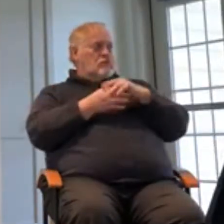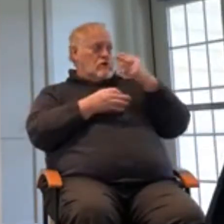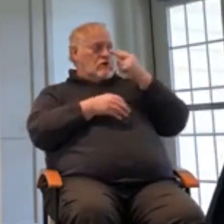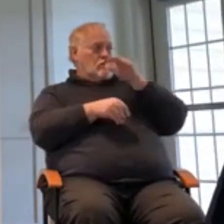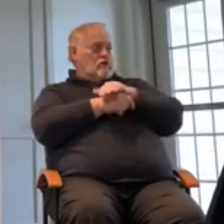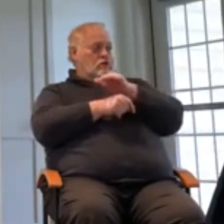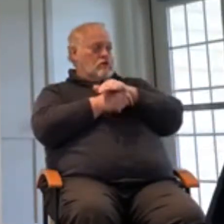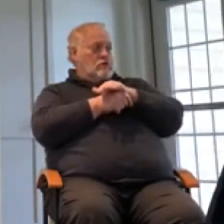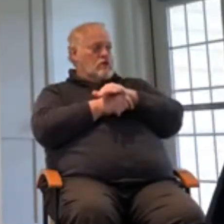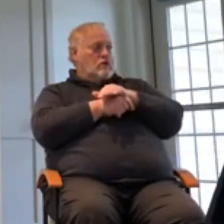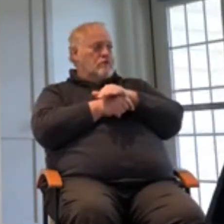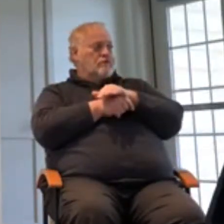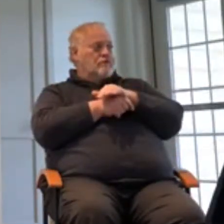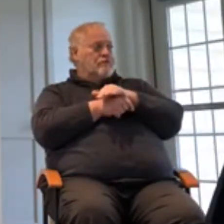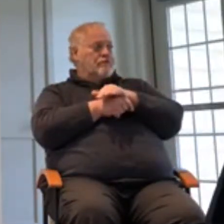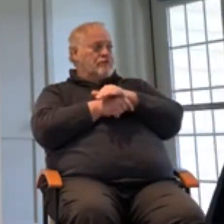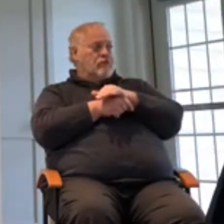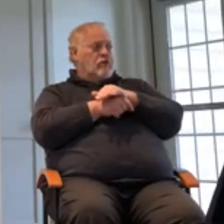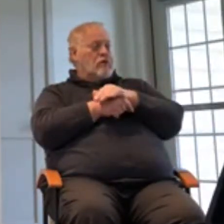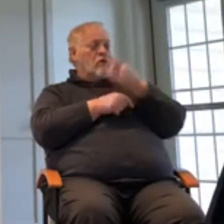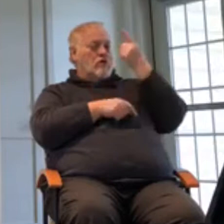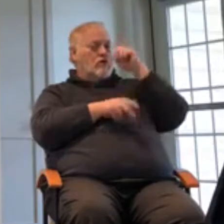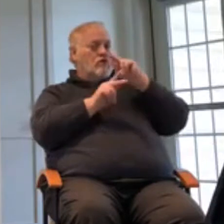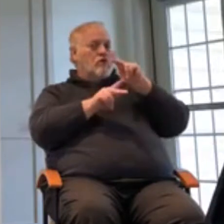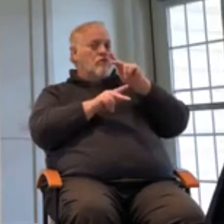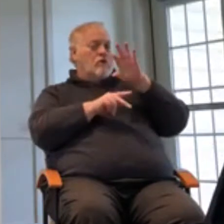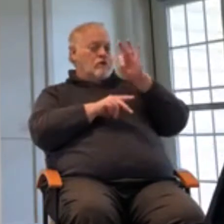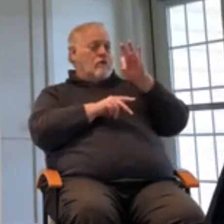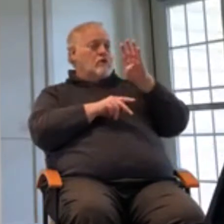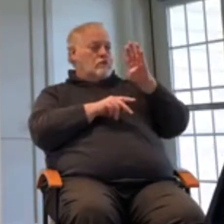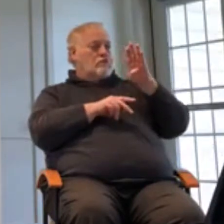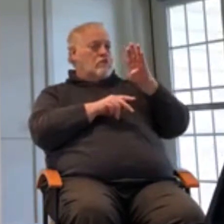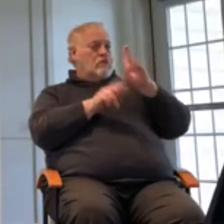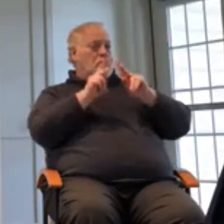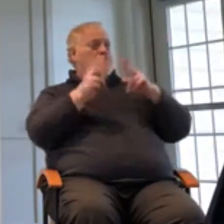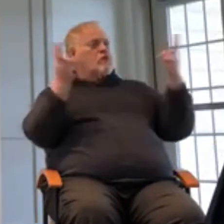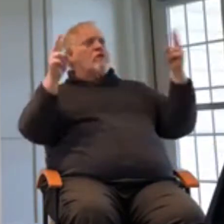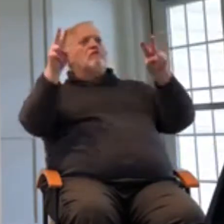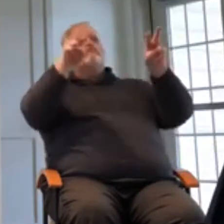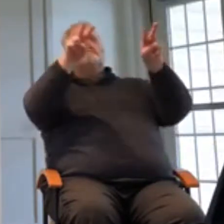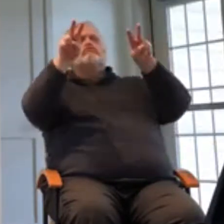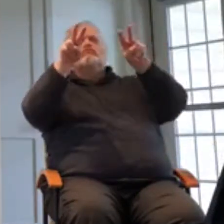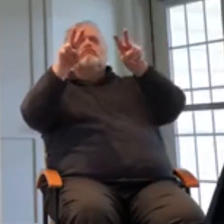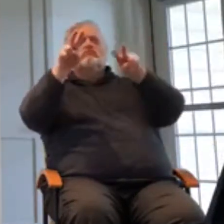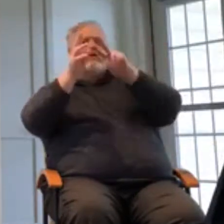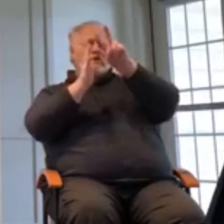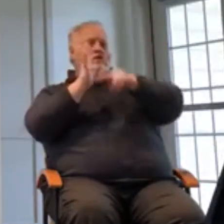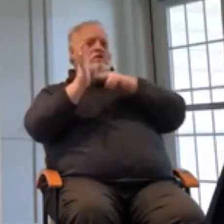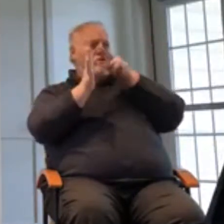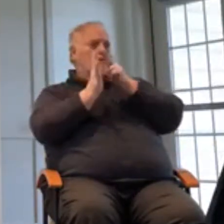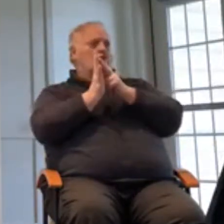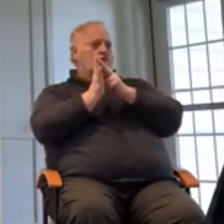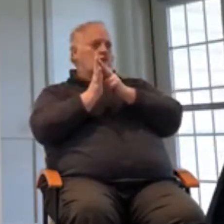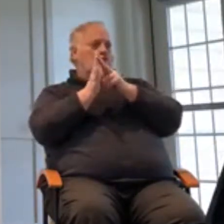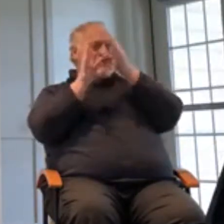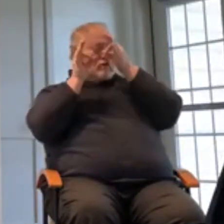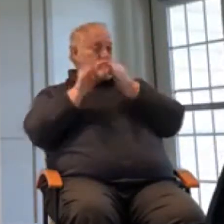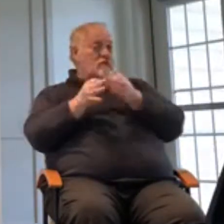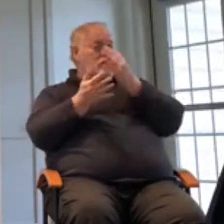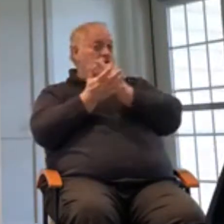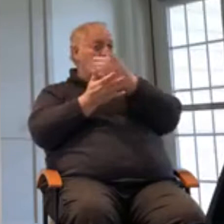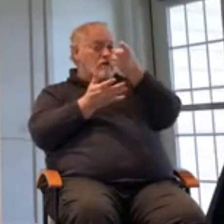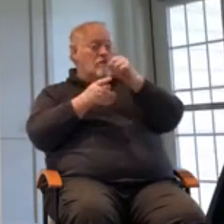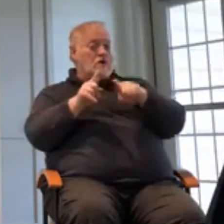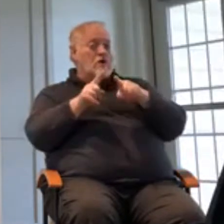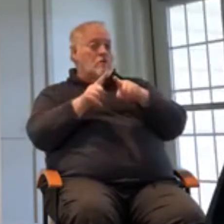go out to Facebook for people that just randomly look on the video and then decide to stop. But the